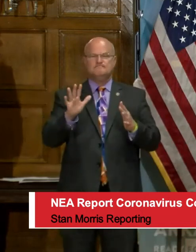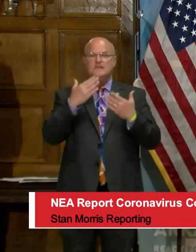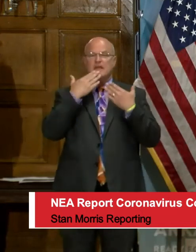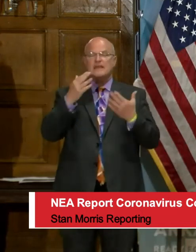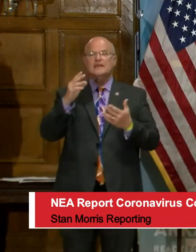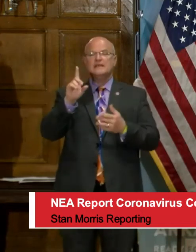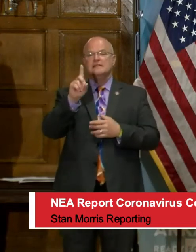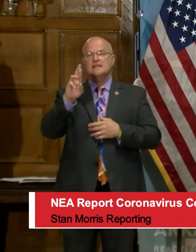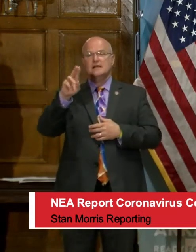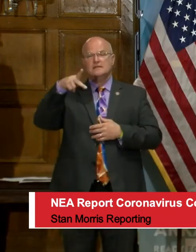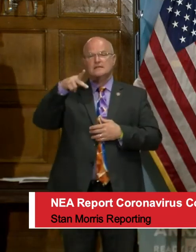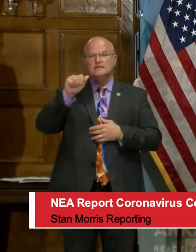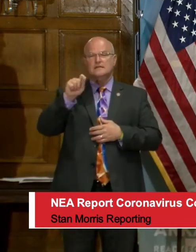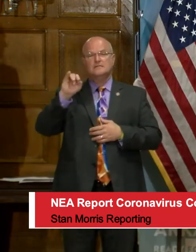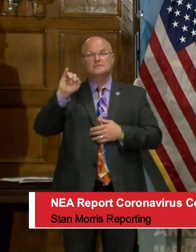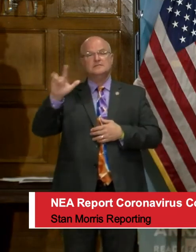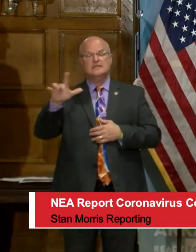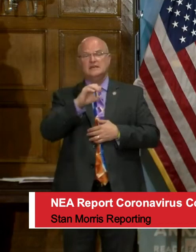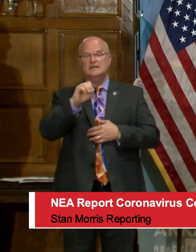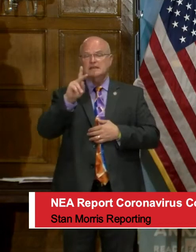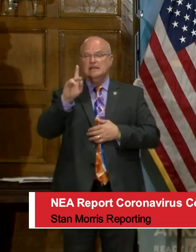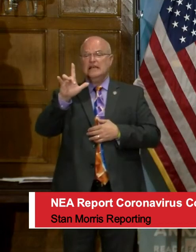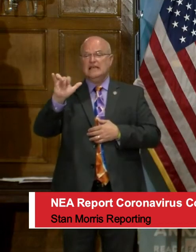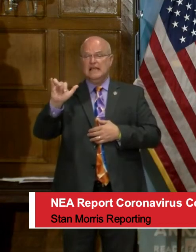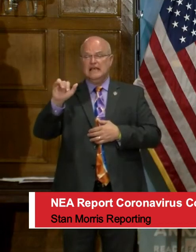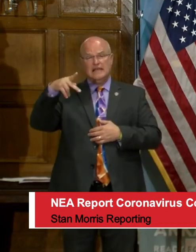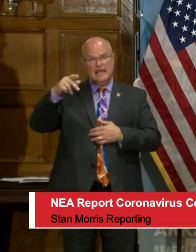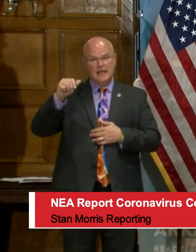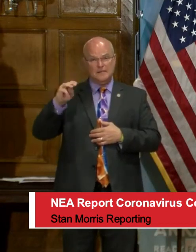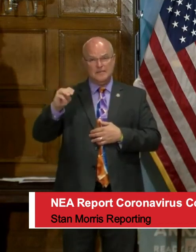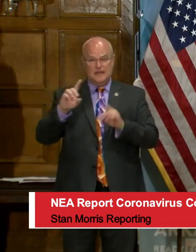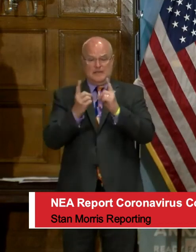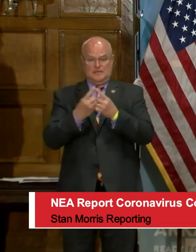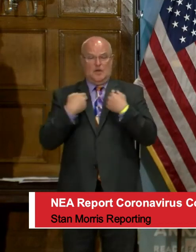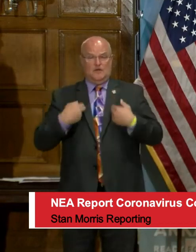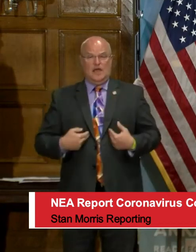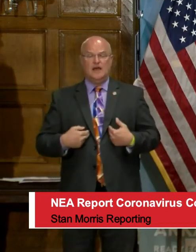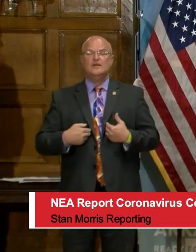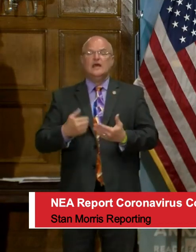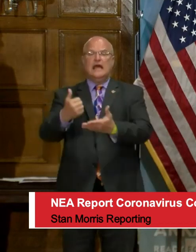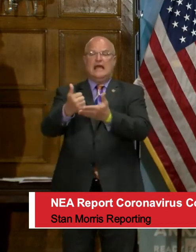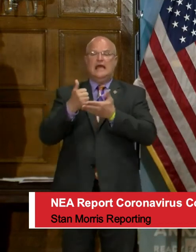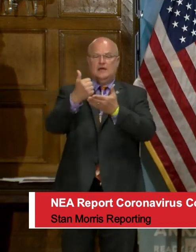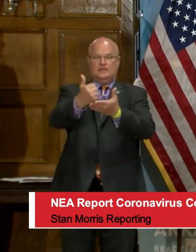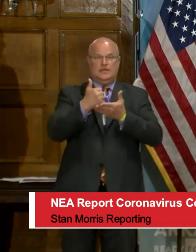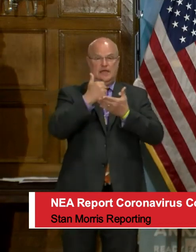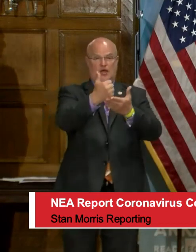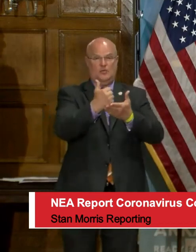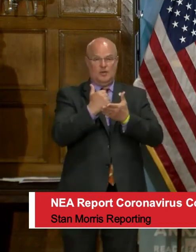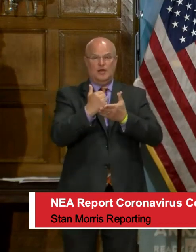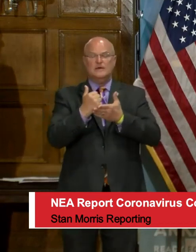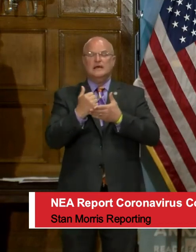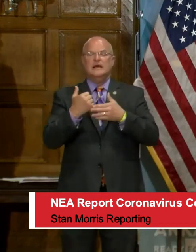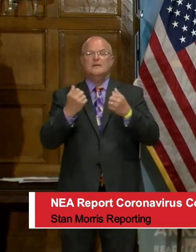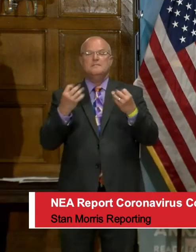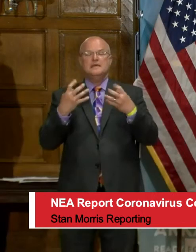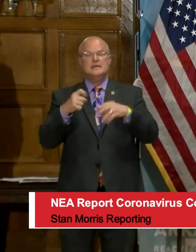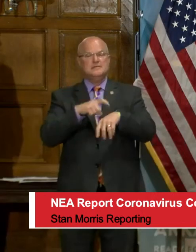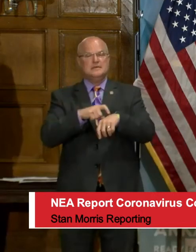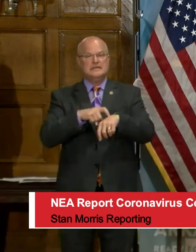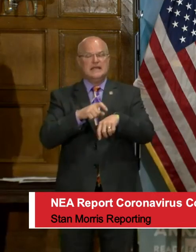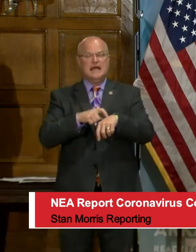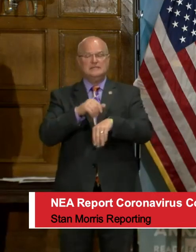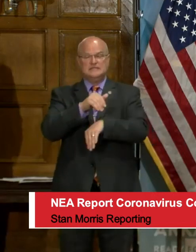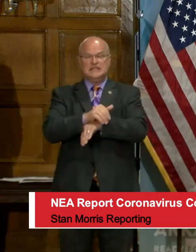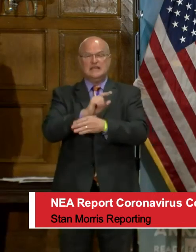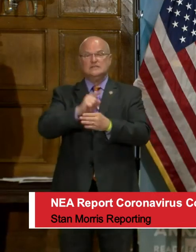Dr. Patil, Kelly, and Pam with their team at the Department of Health, as they've been available to help us bridge the gap many times